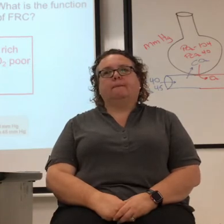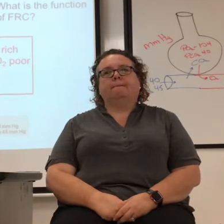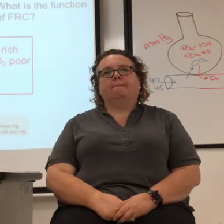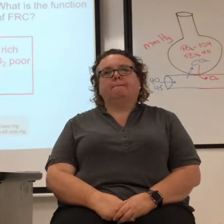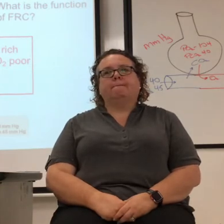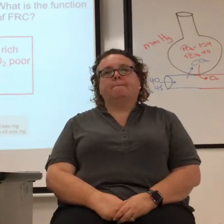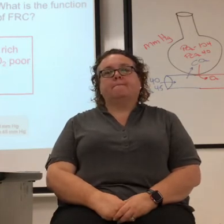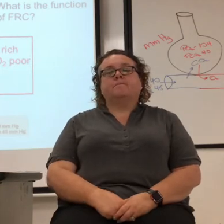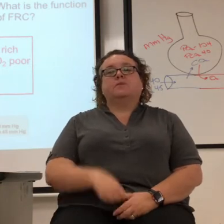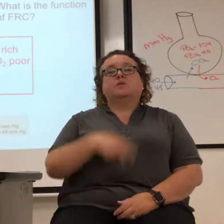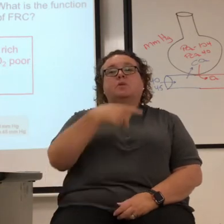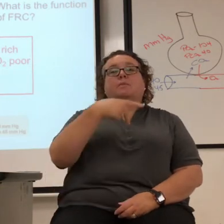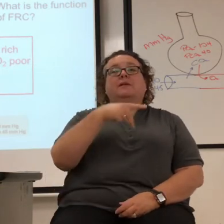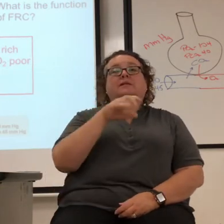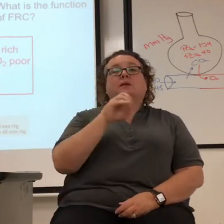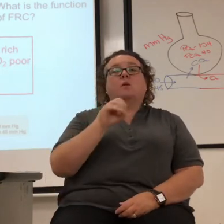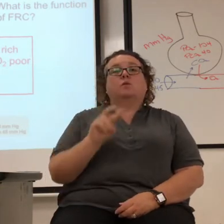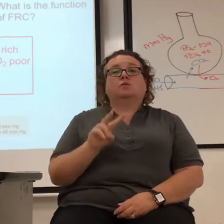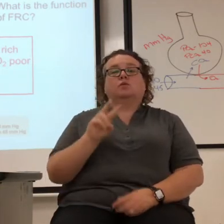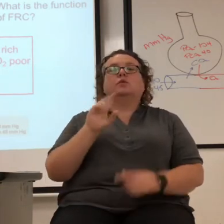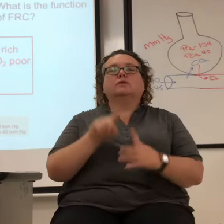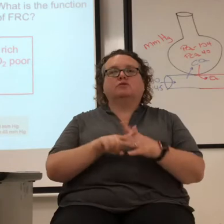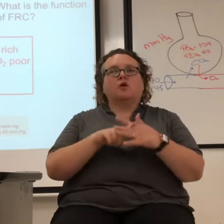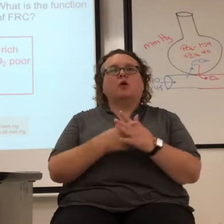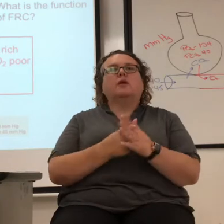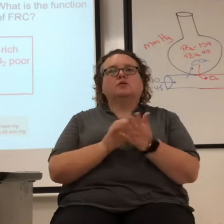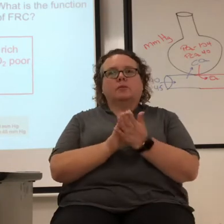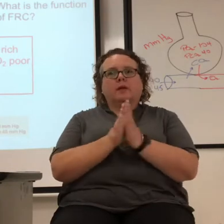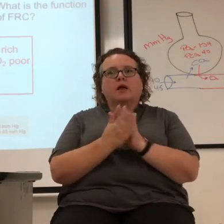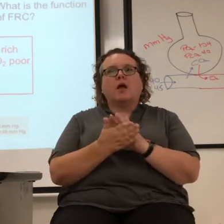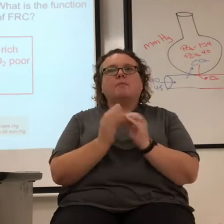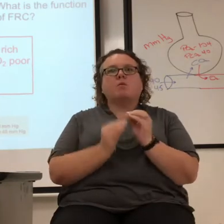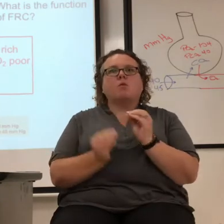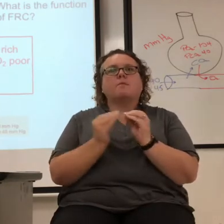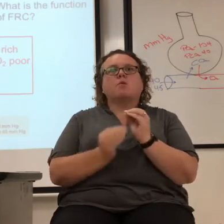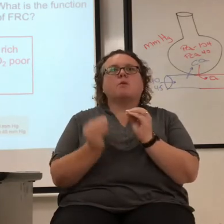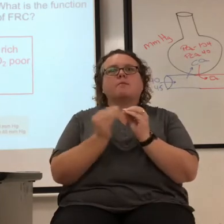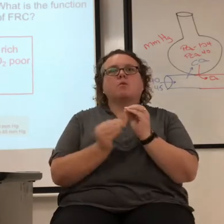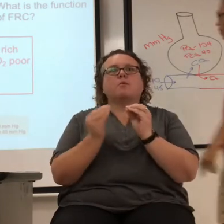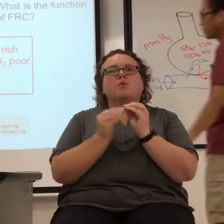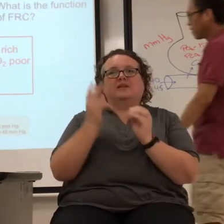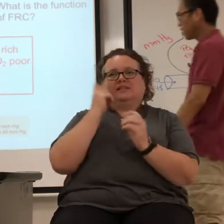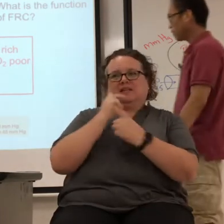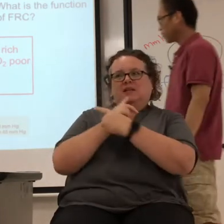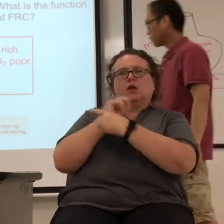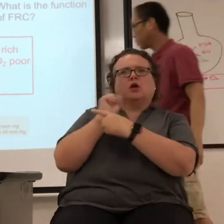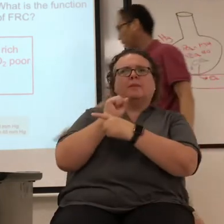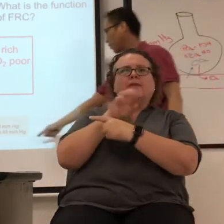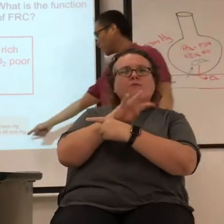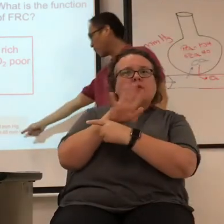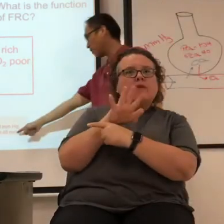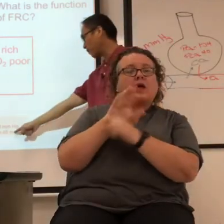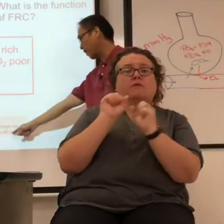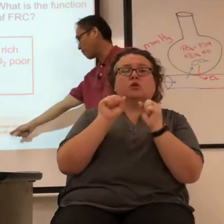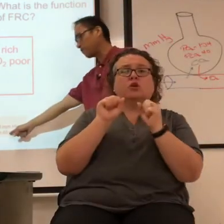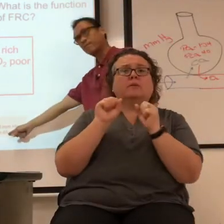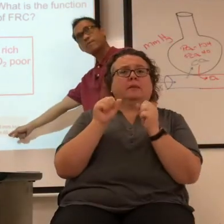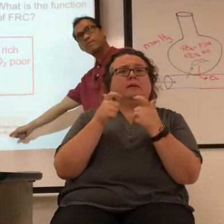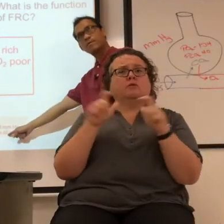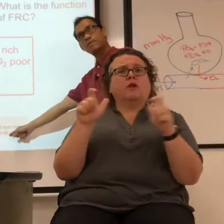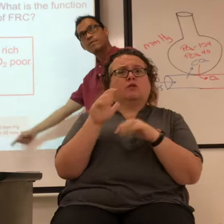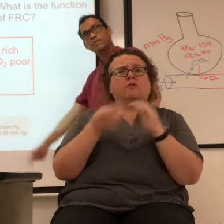tissues. So pCO2, it's starting to get more and more and more and more. Here it is. It could be 45, it could be greater than